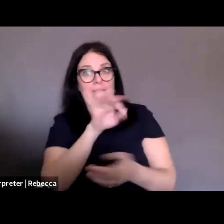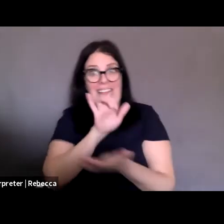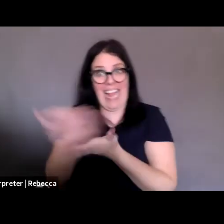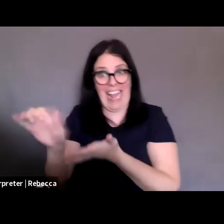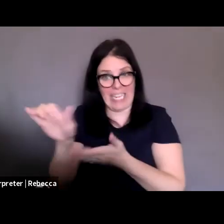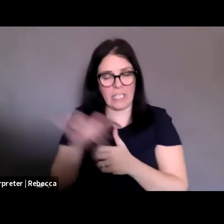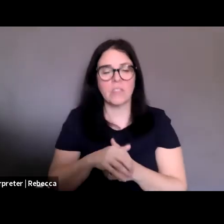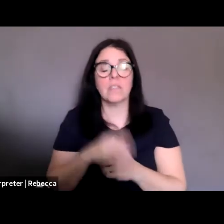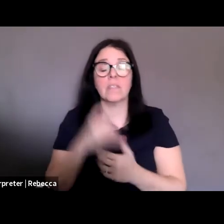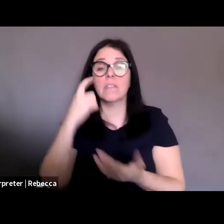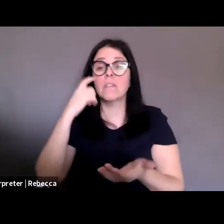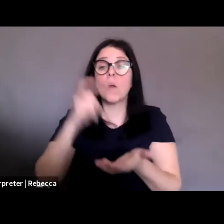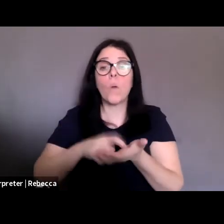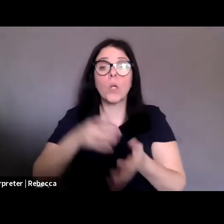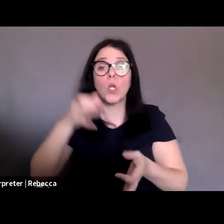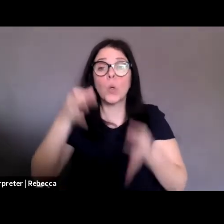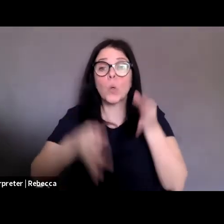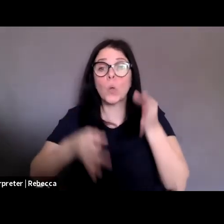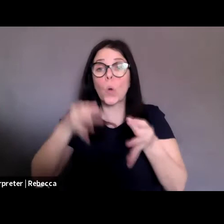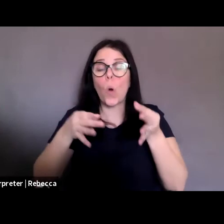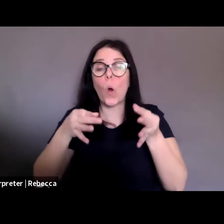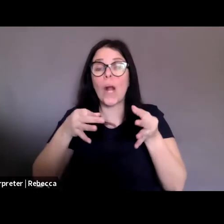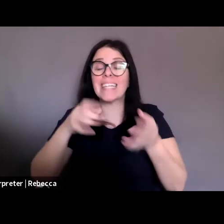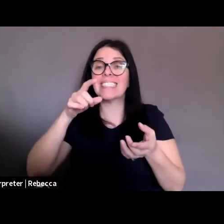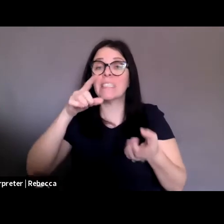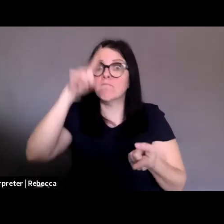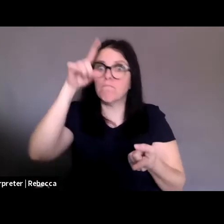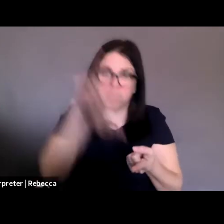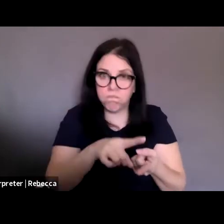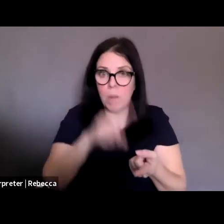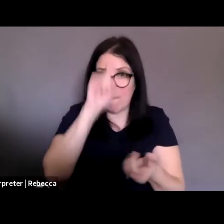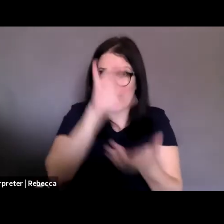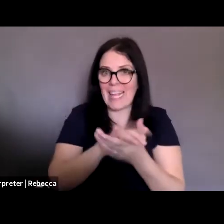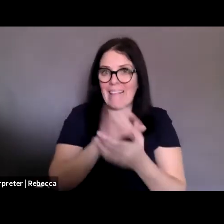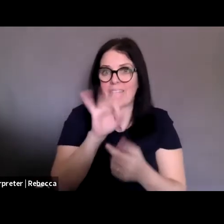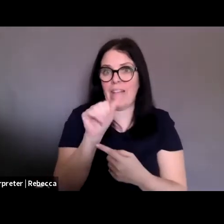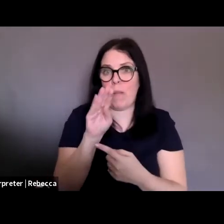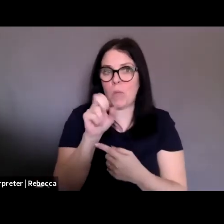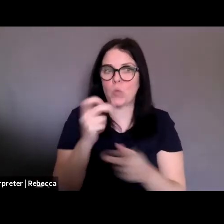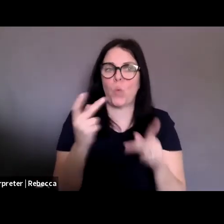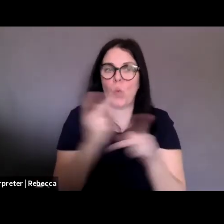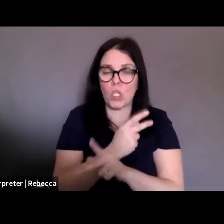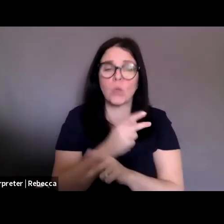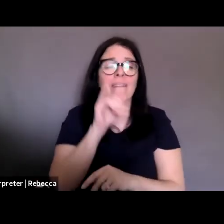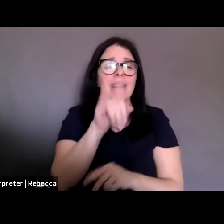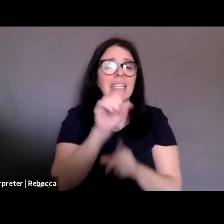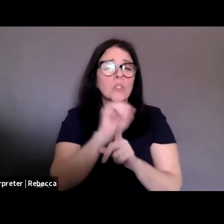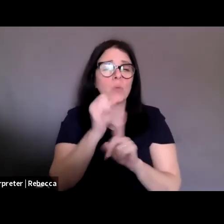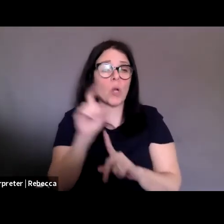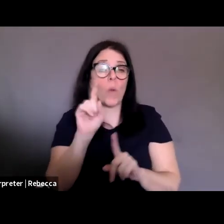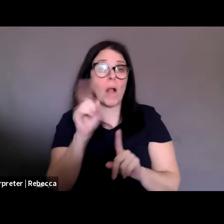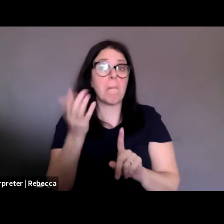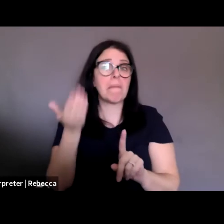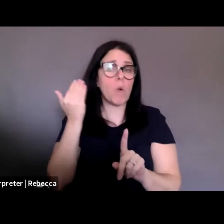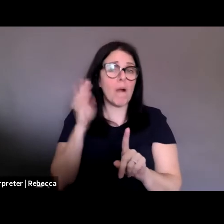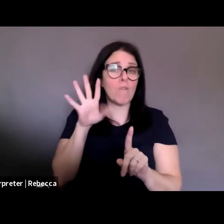reduces courts' acceptance of abuse claims even further. So where DV was believed 45% of the time before, now it's